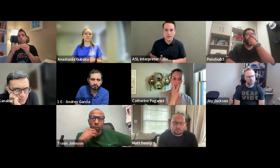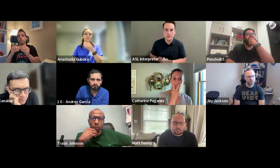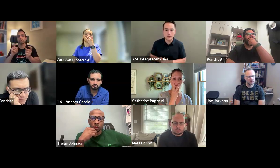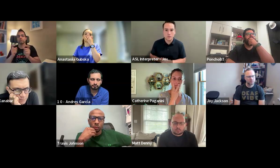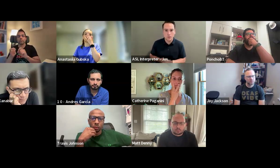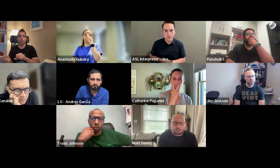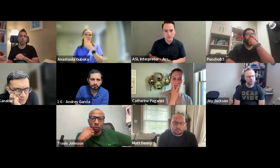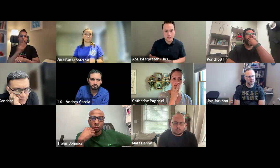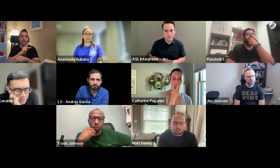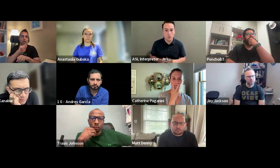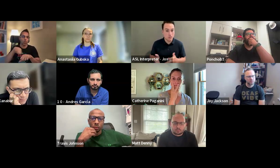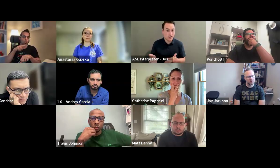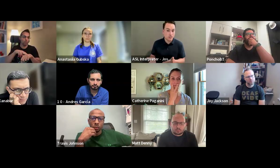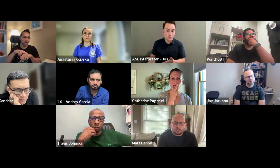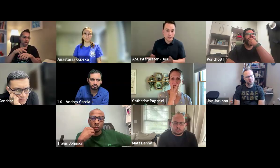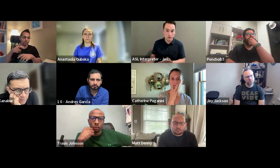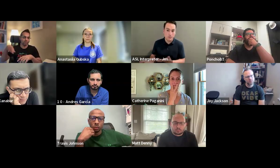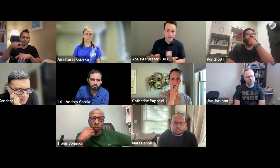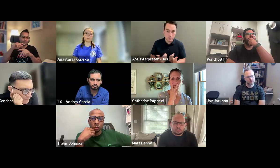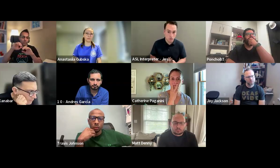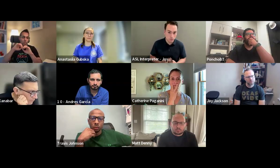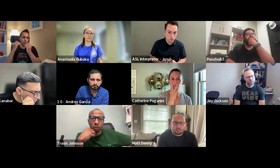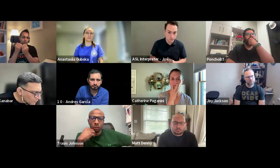Hopefully soon we'll see more changes and it'll go back to normal